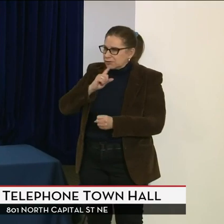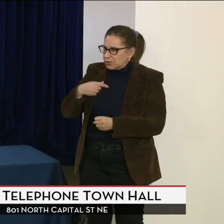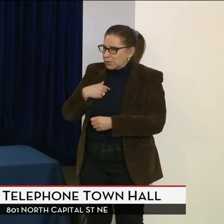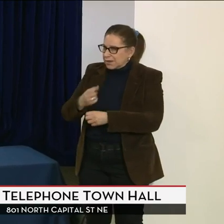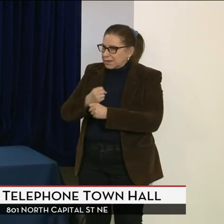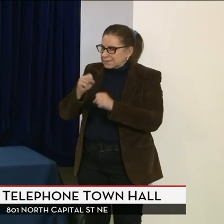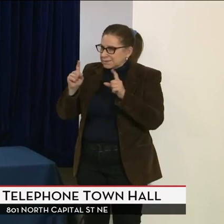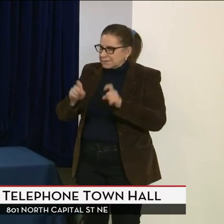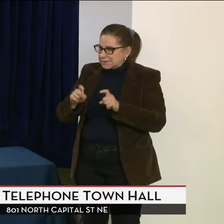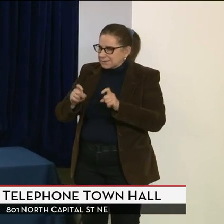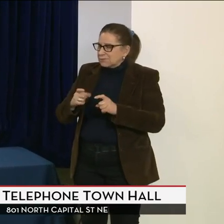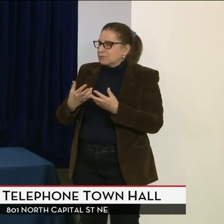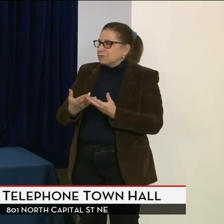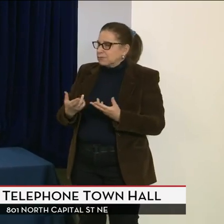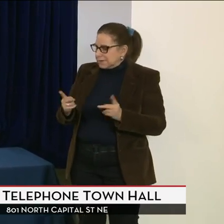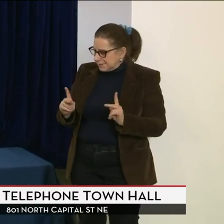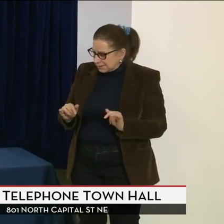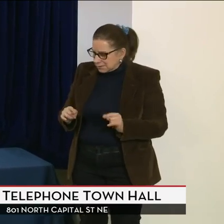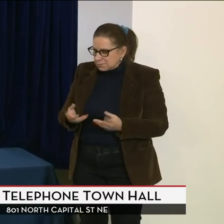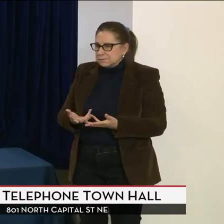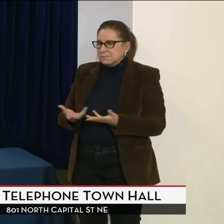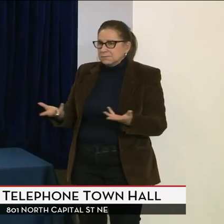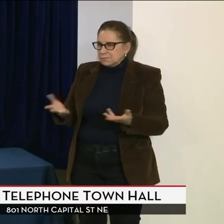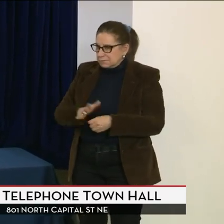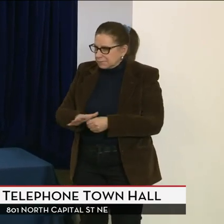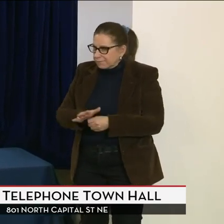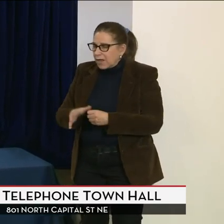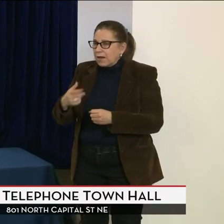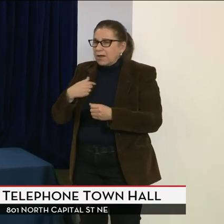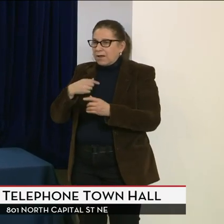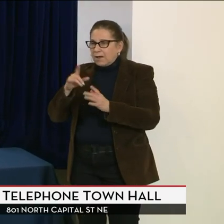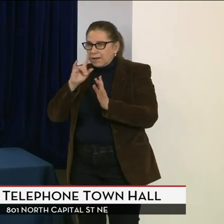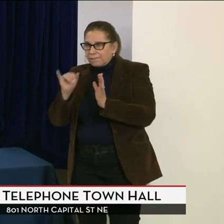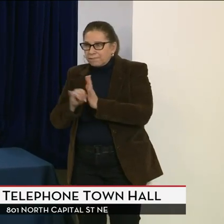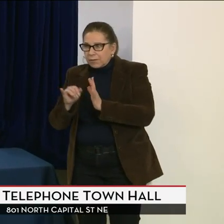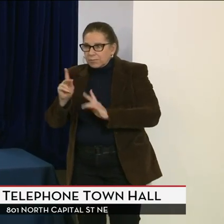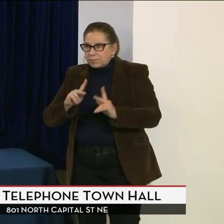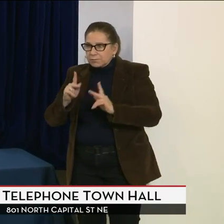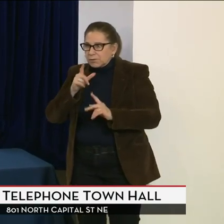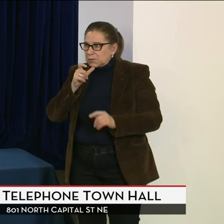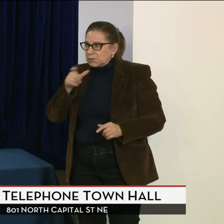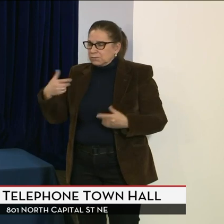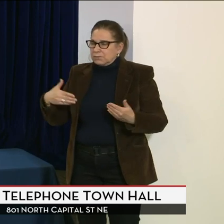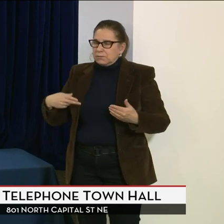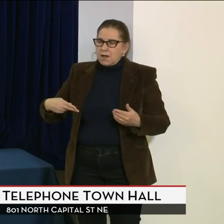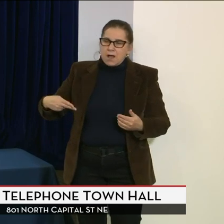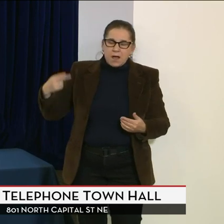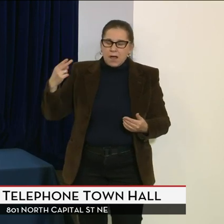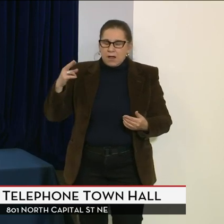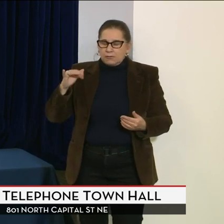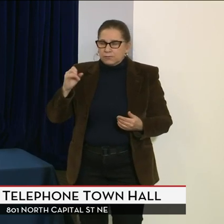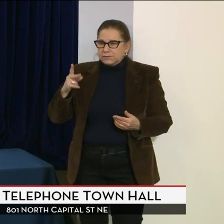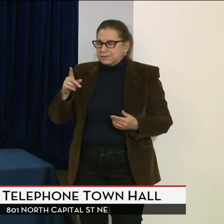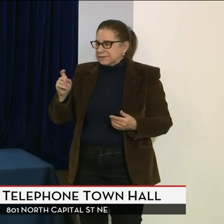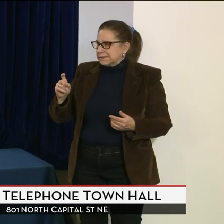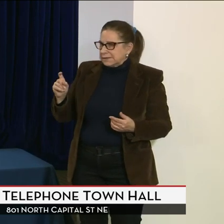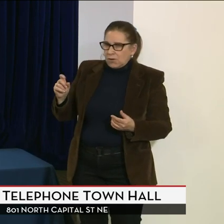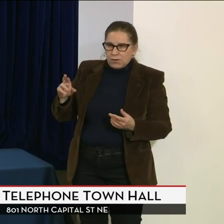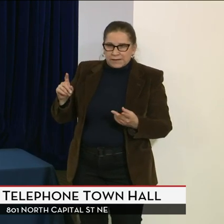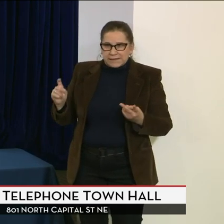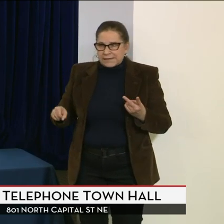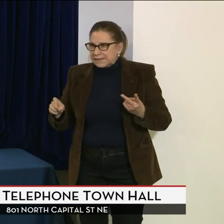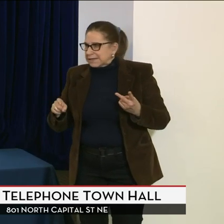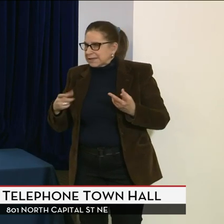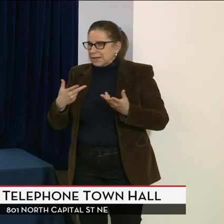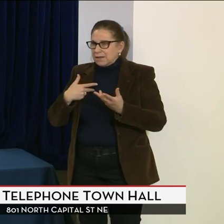most at-risk individuals and having them be able to access testing at the multiple opportunities available in the district for doing